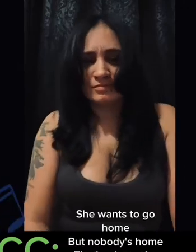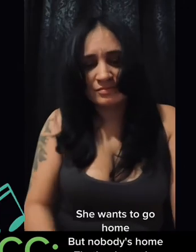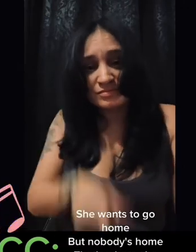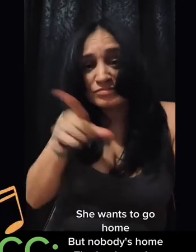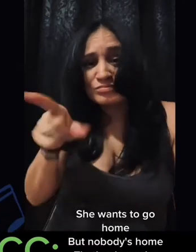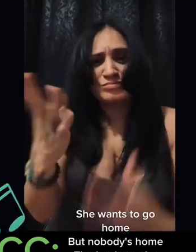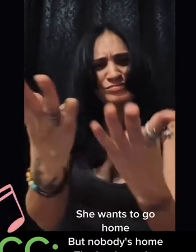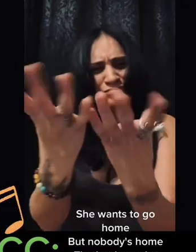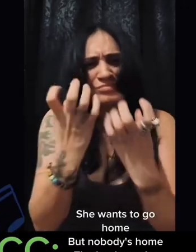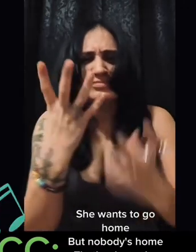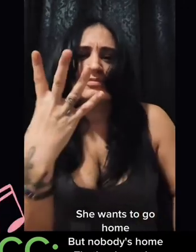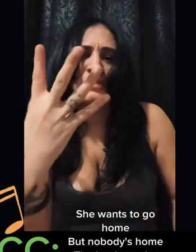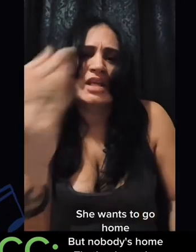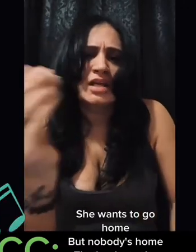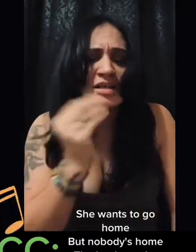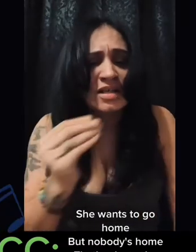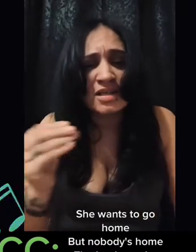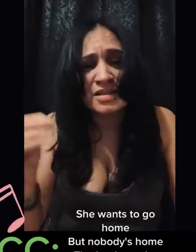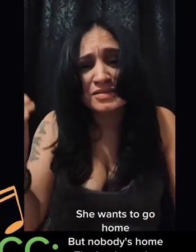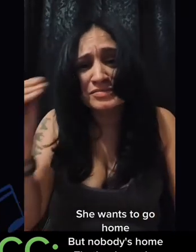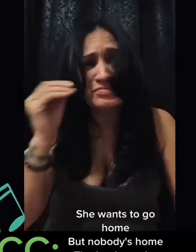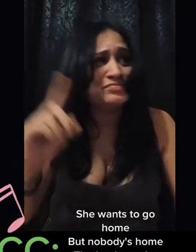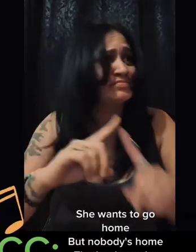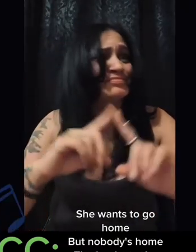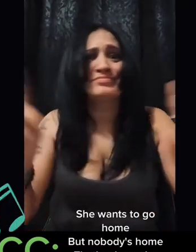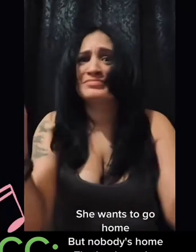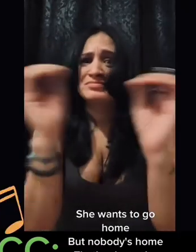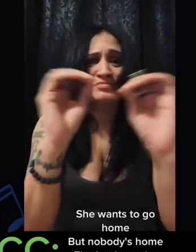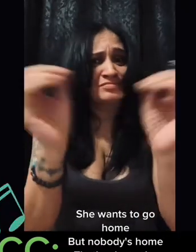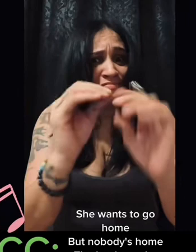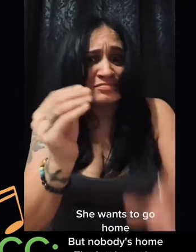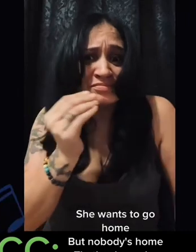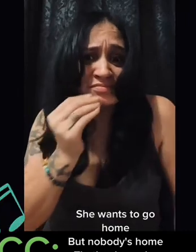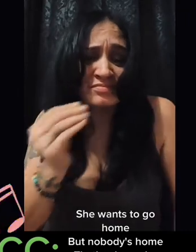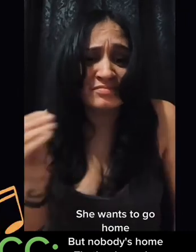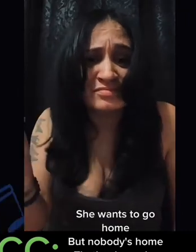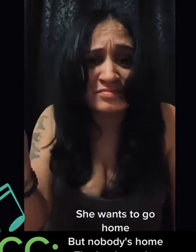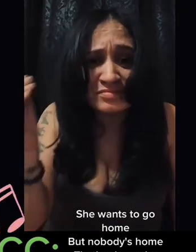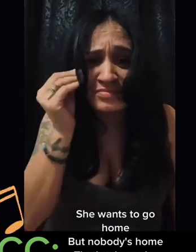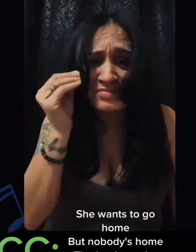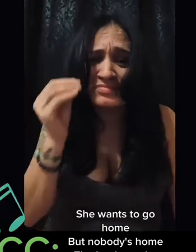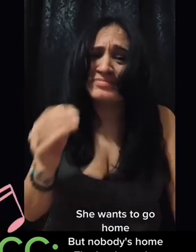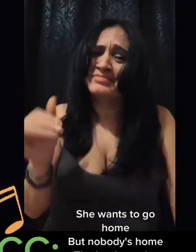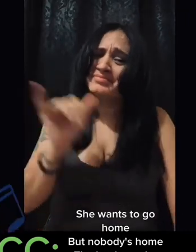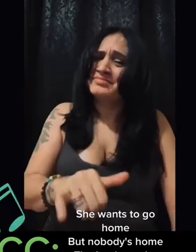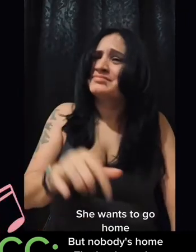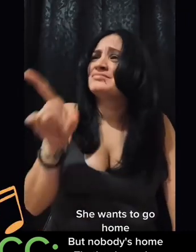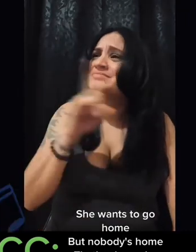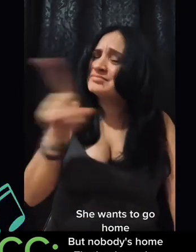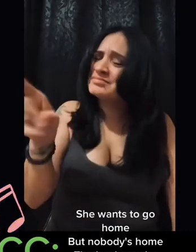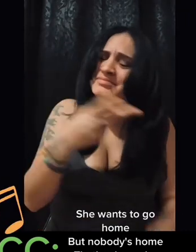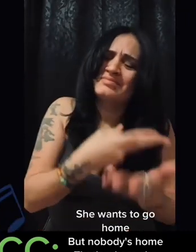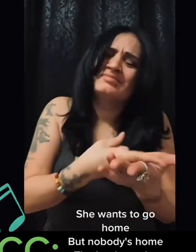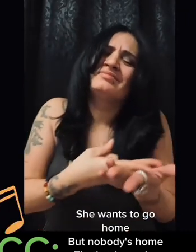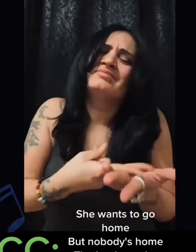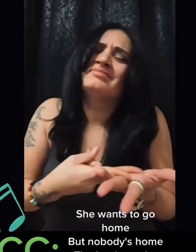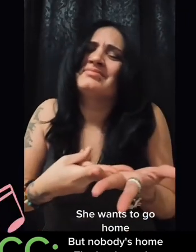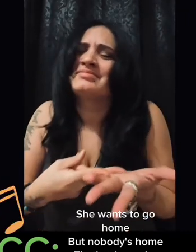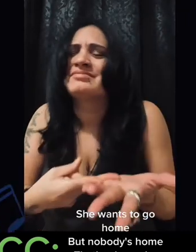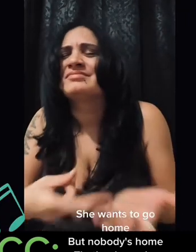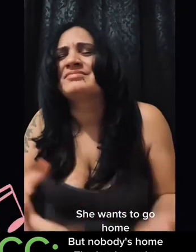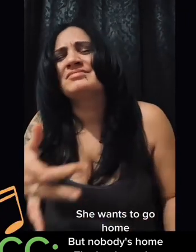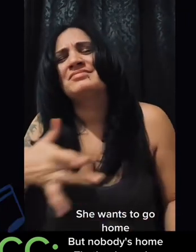She wants to go home But nobody's home That's where she